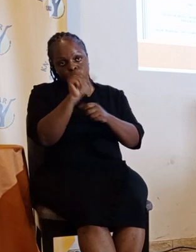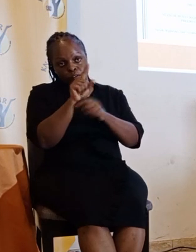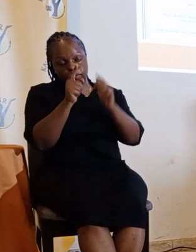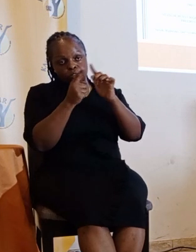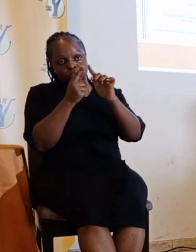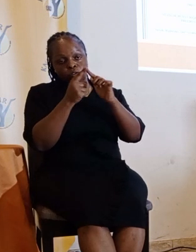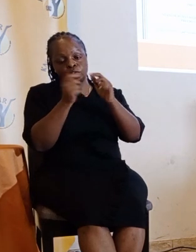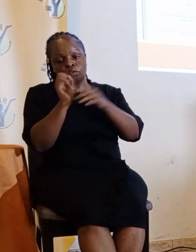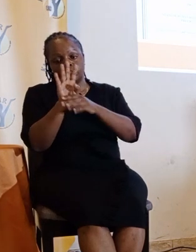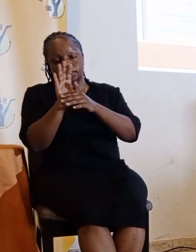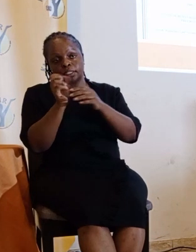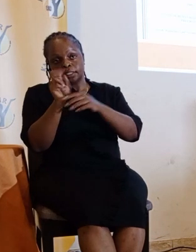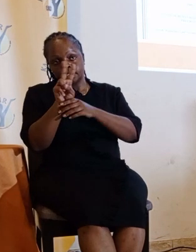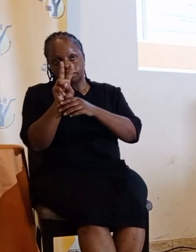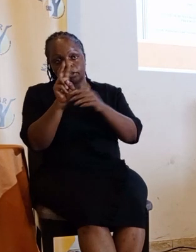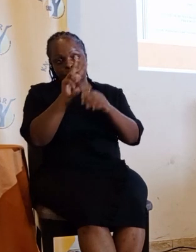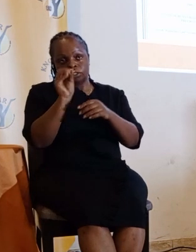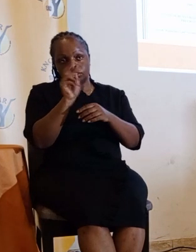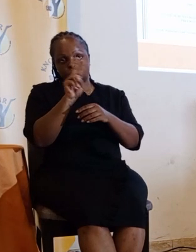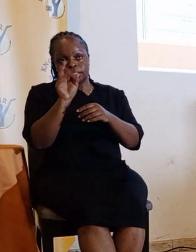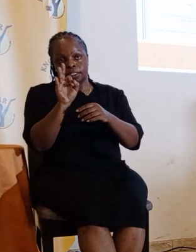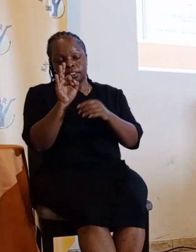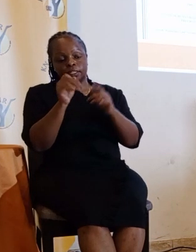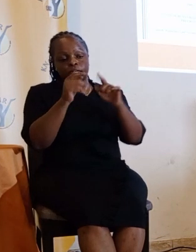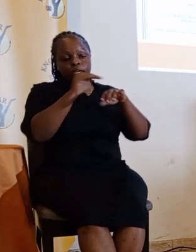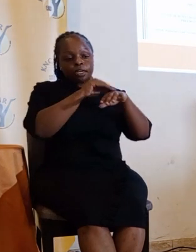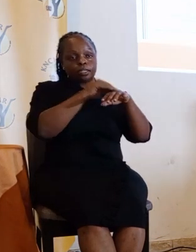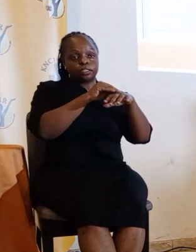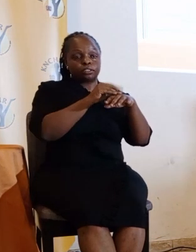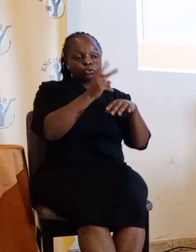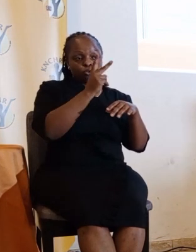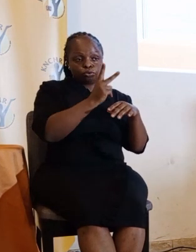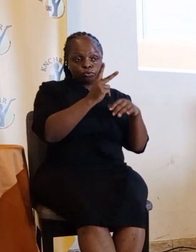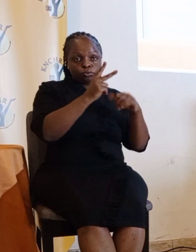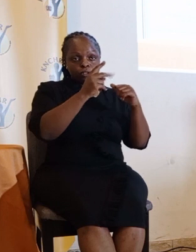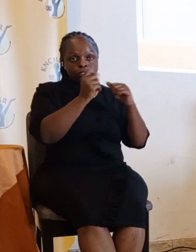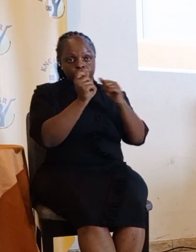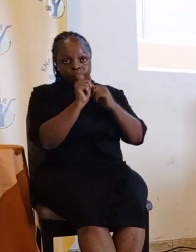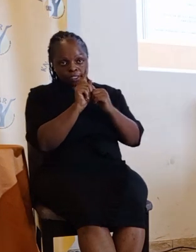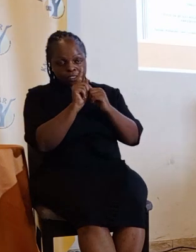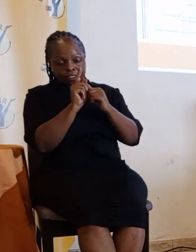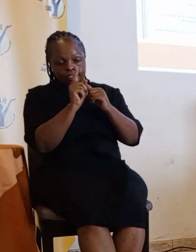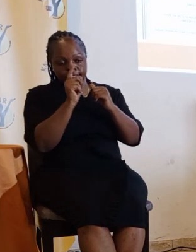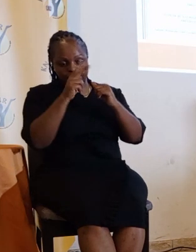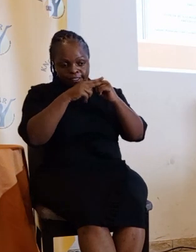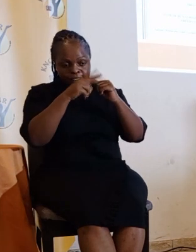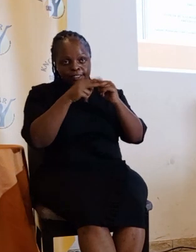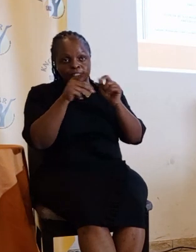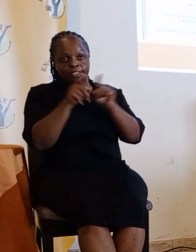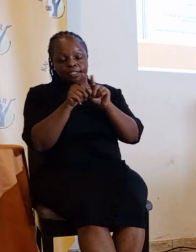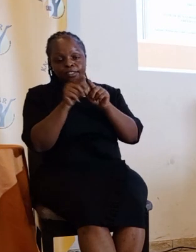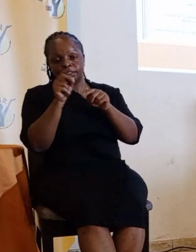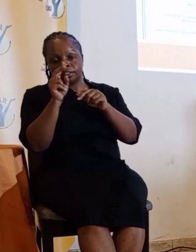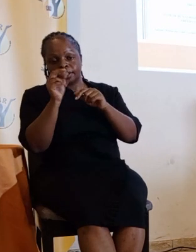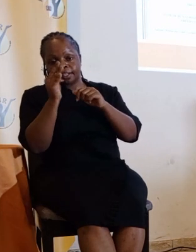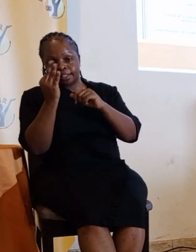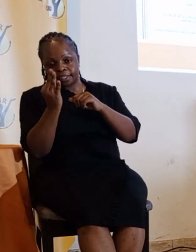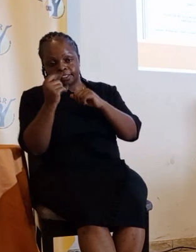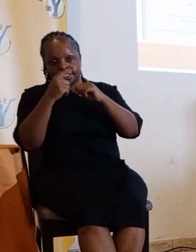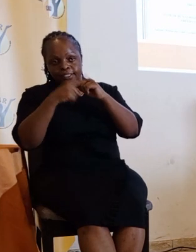December 2023 at Kenya shillings 217 and 36, 203